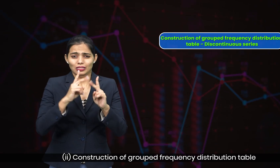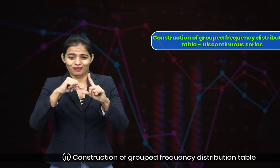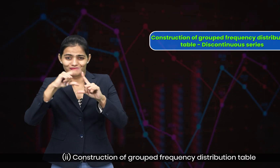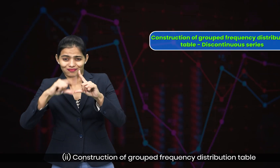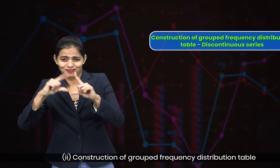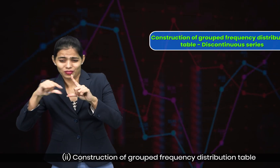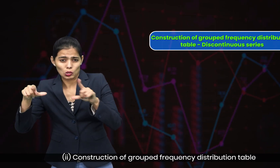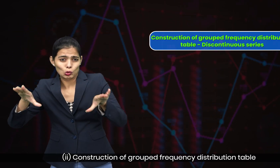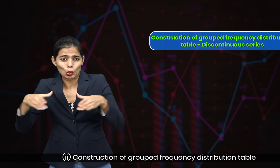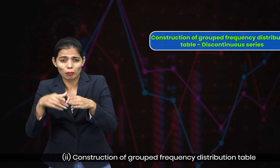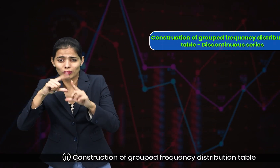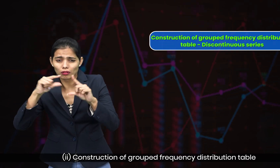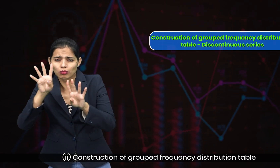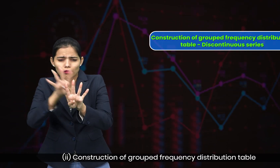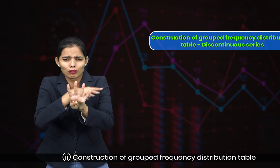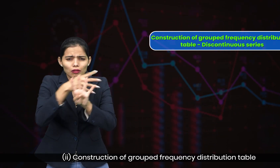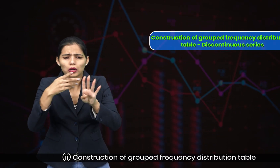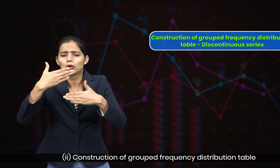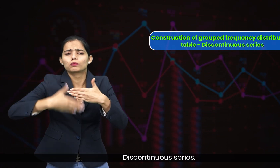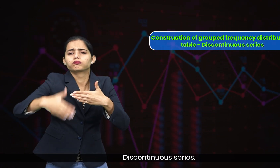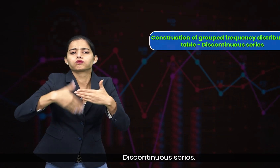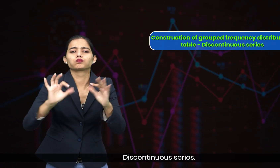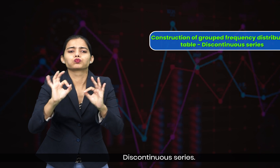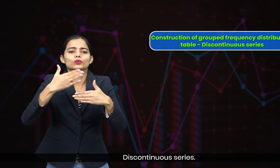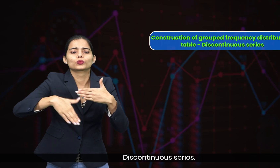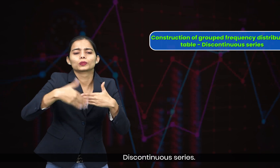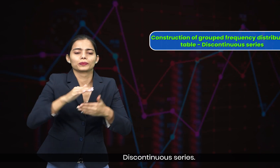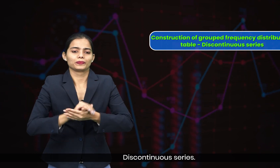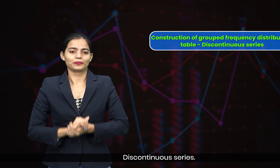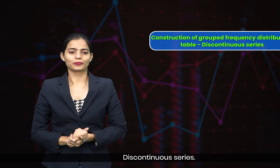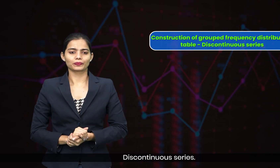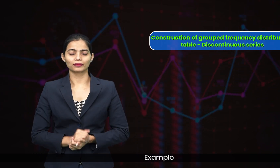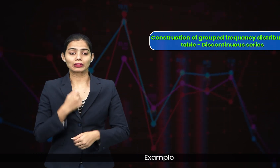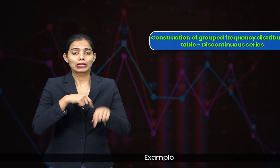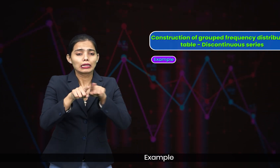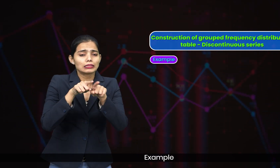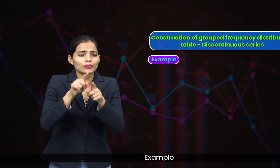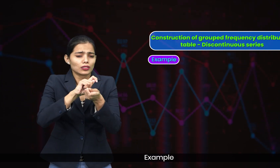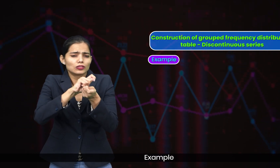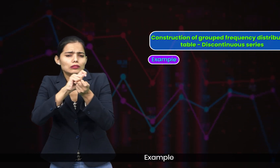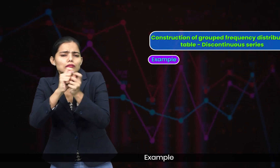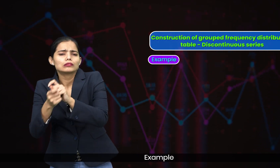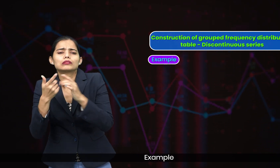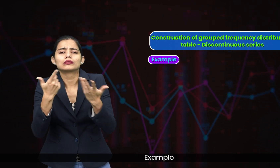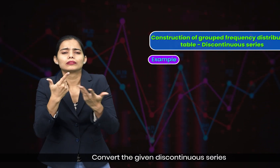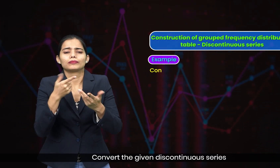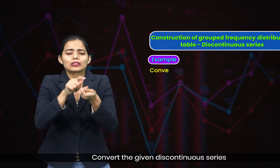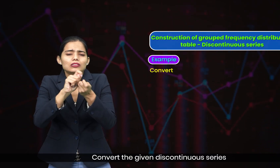Construction of group frequency distribution table discontinuous series. Example: convert the